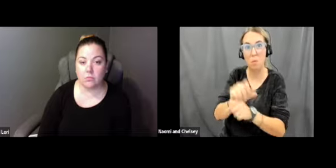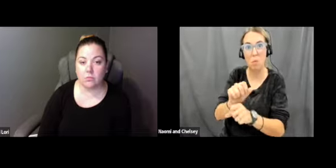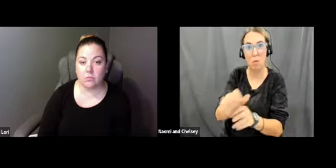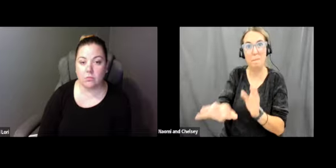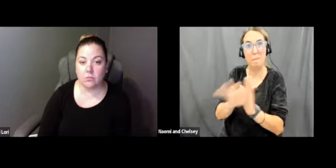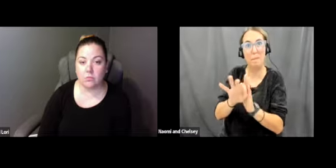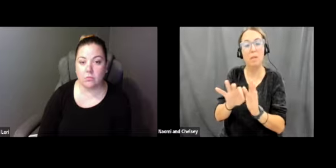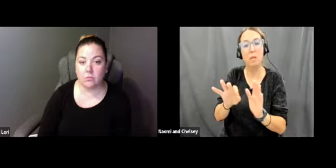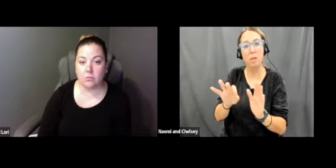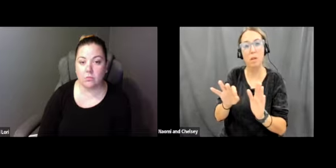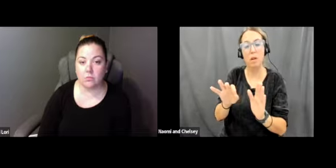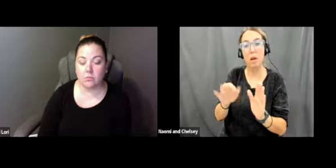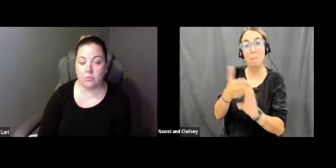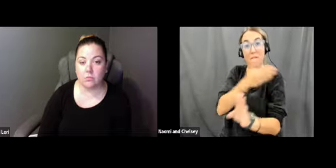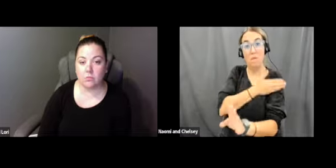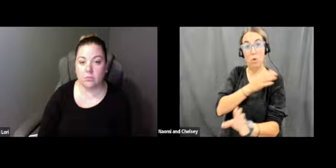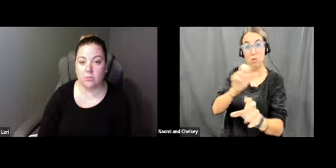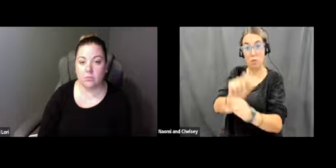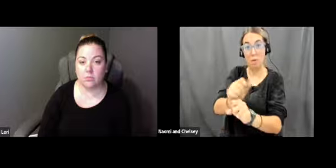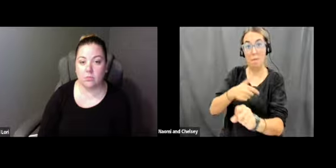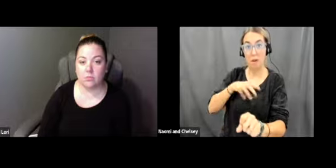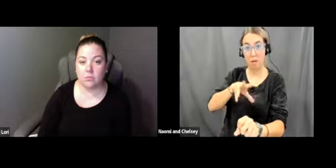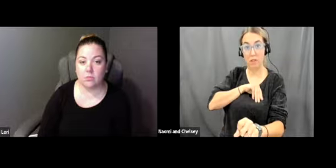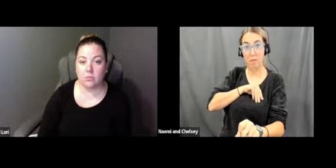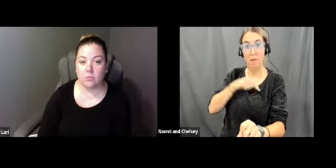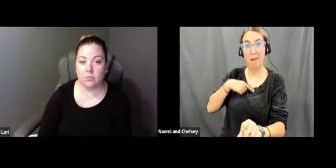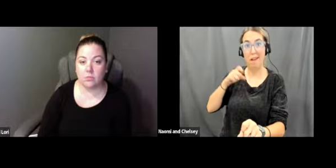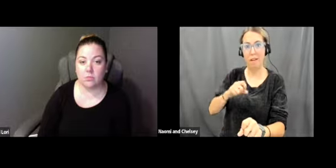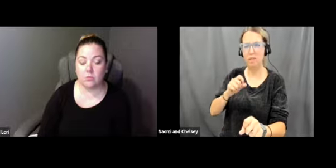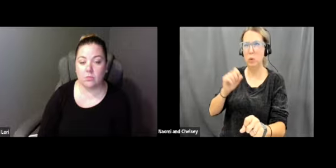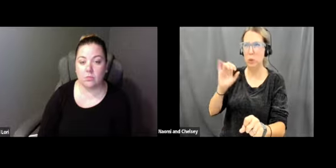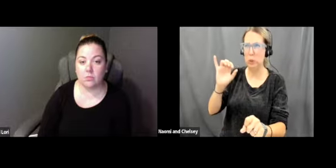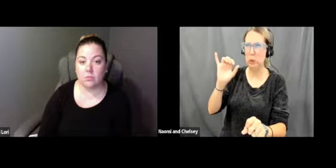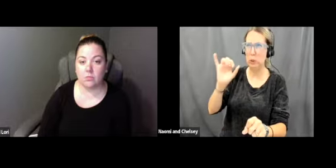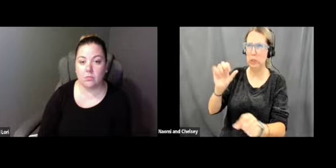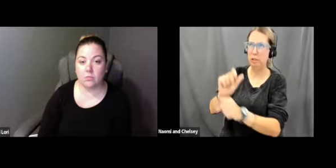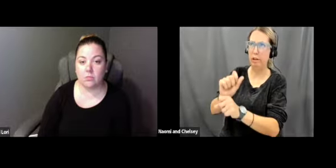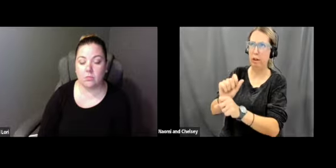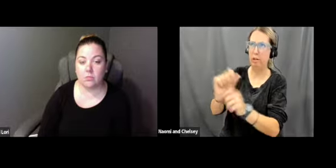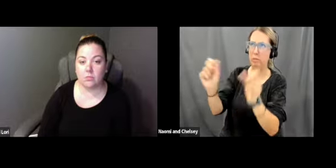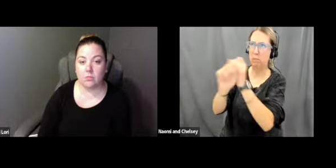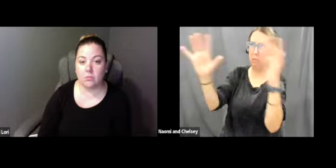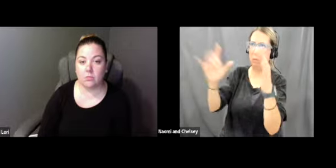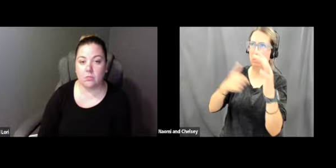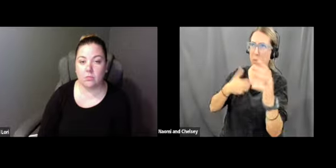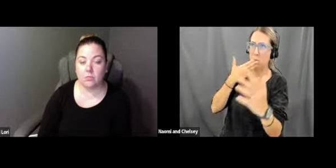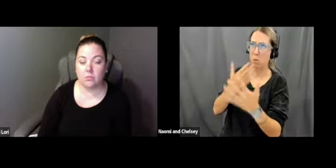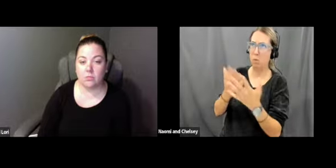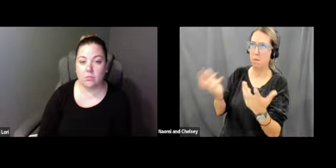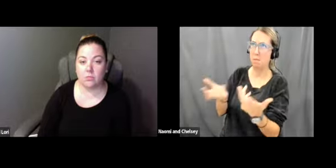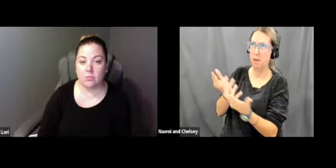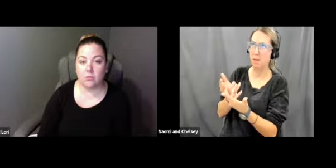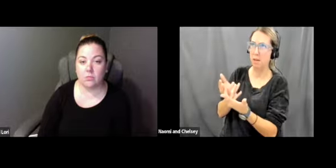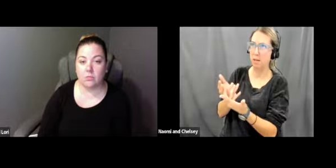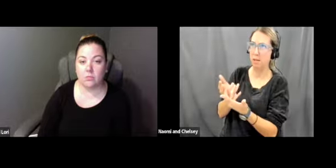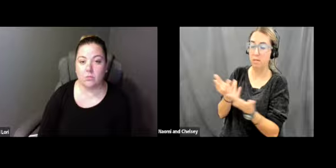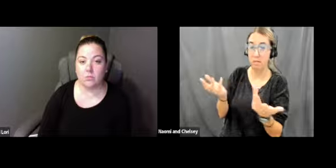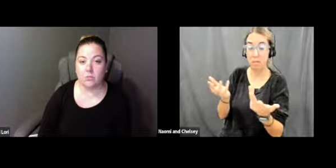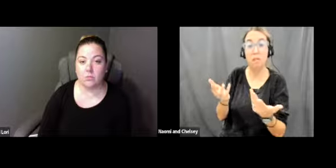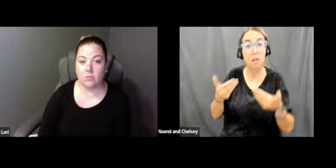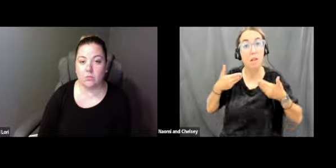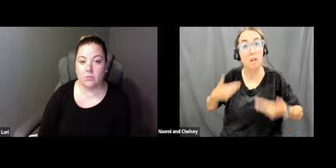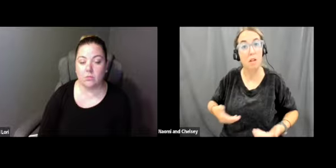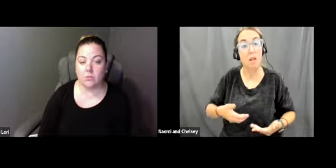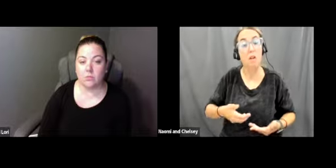for this person? You know, me as a white female who is straight, cis, you